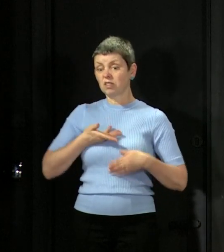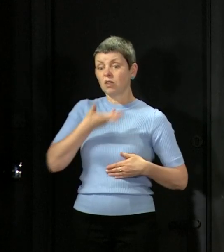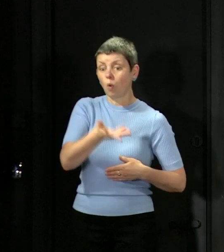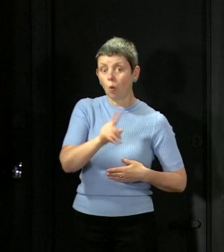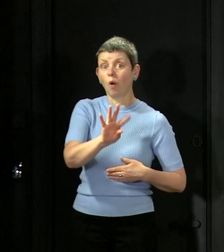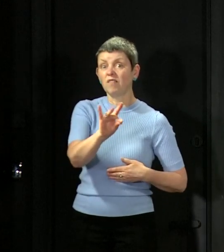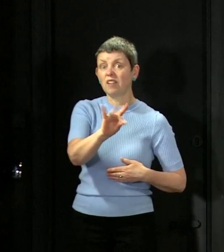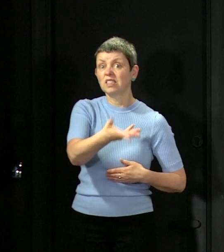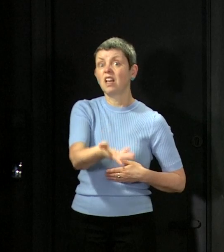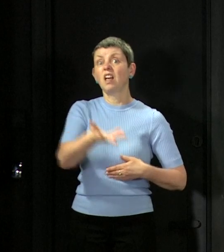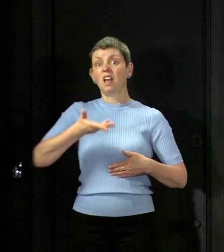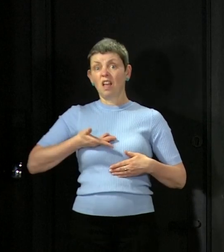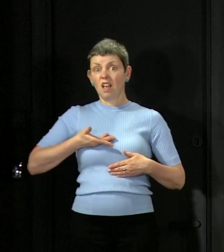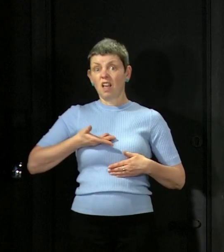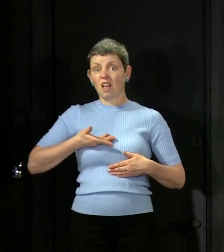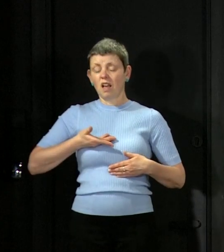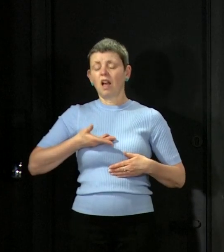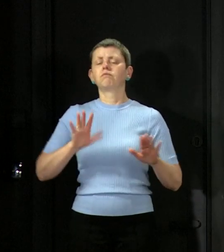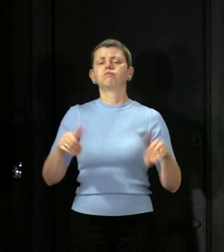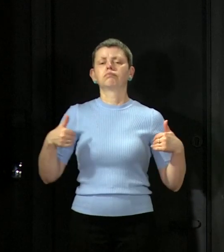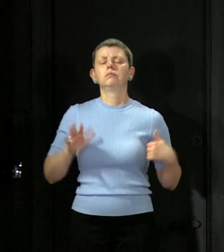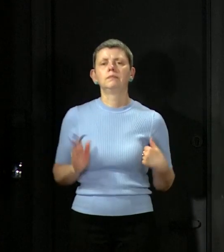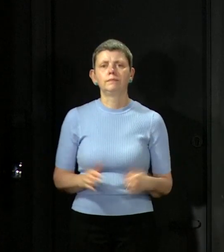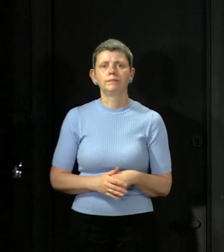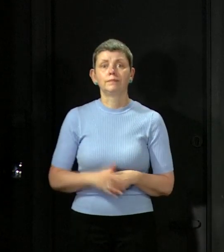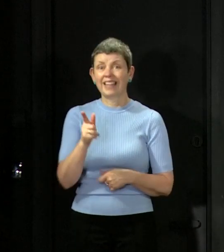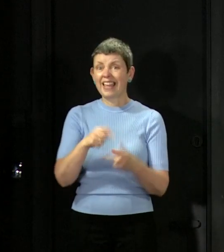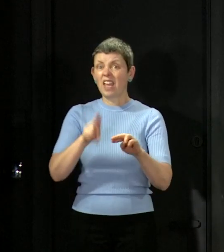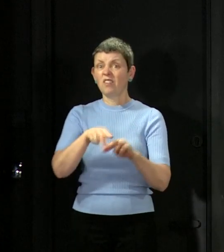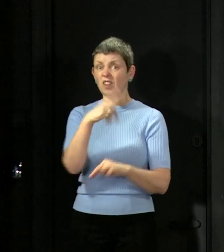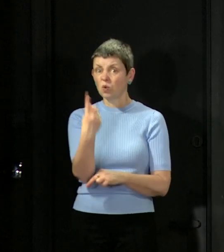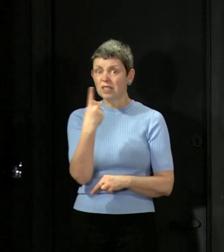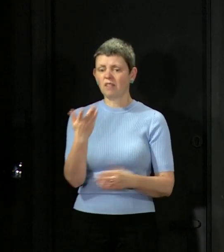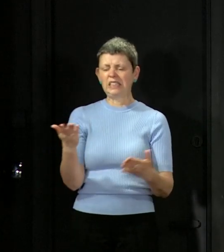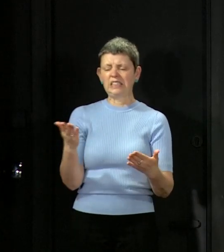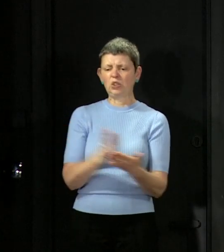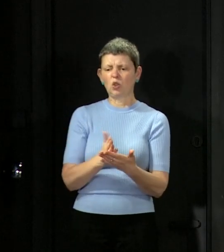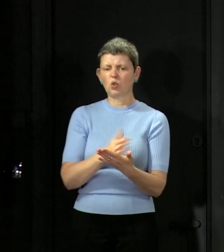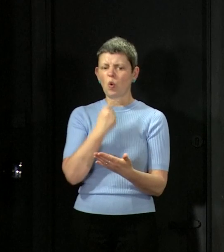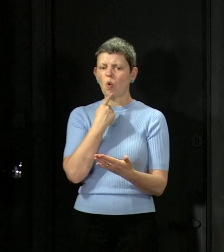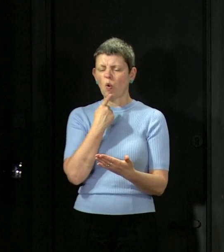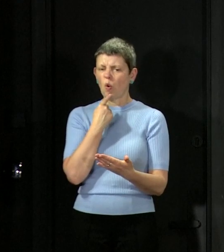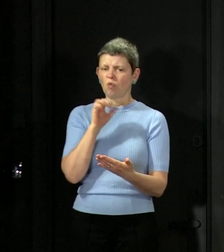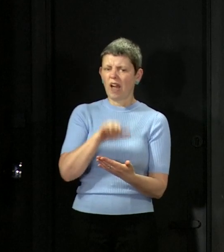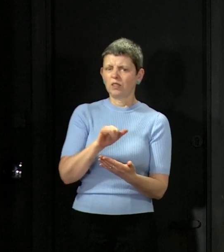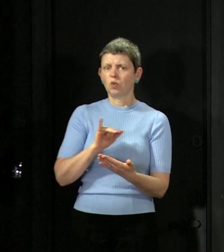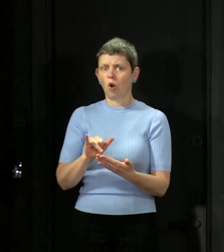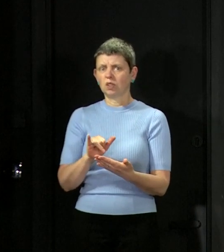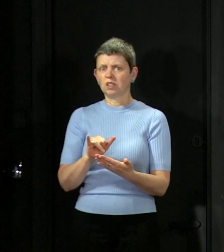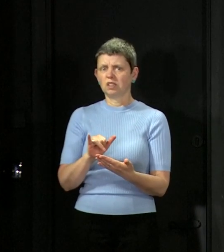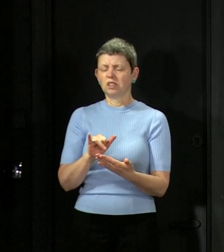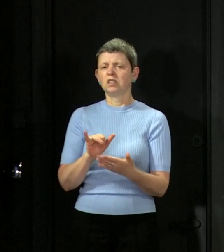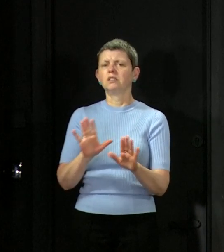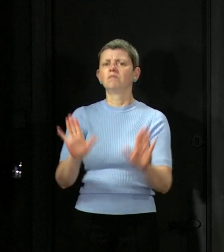main message to you would be this. If you are in doubt about whether your plans are within the rules or not, err for